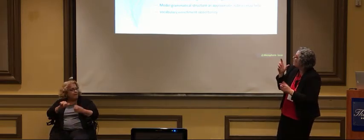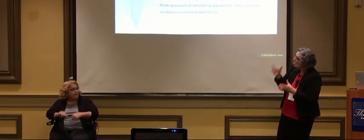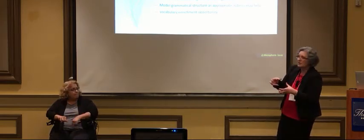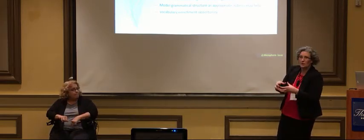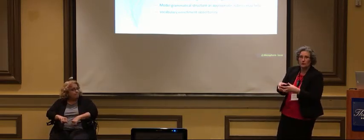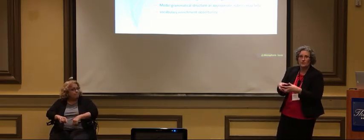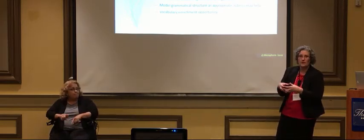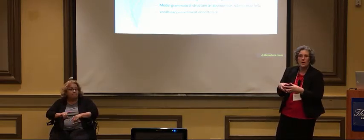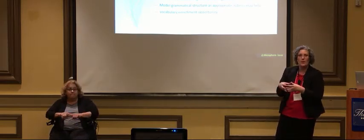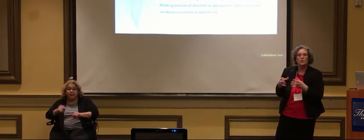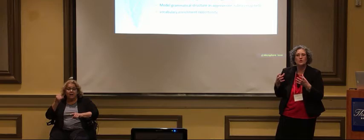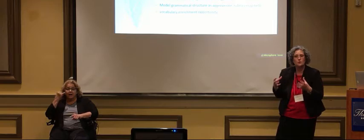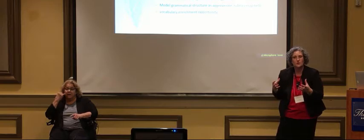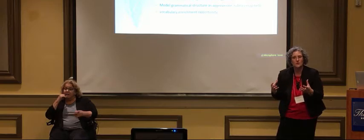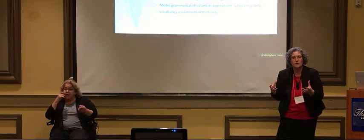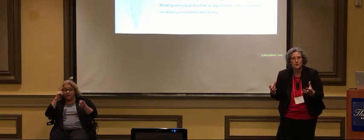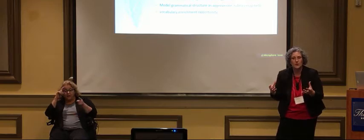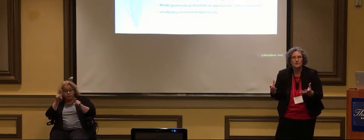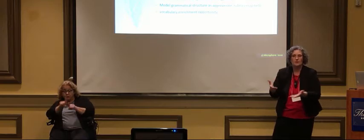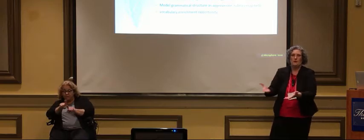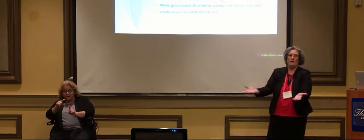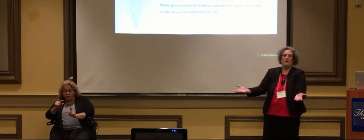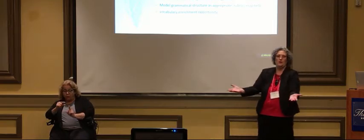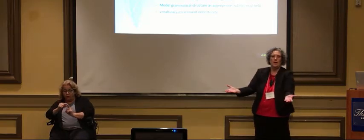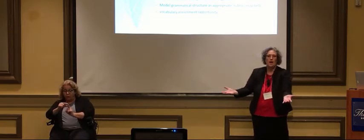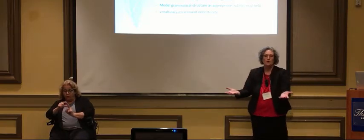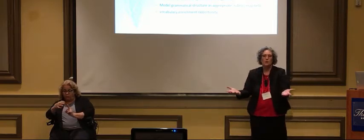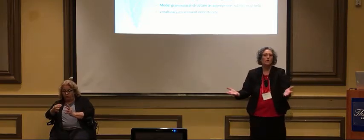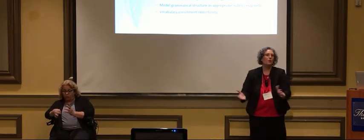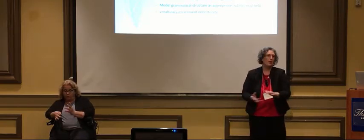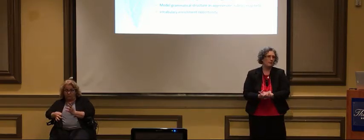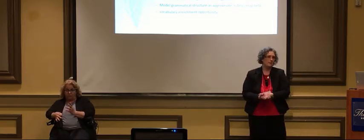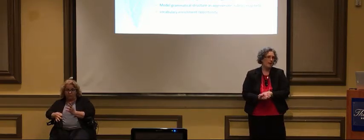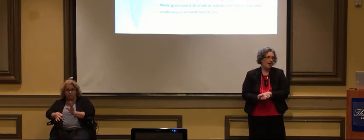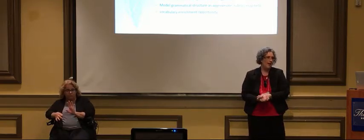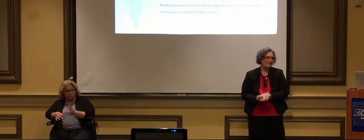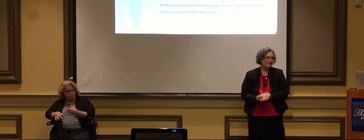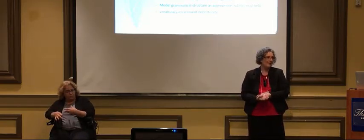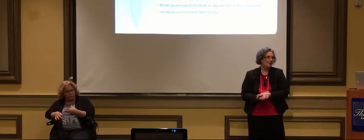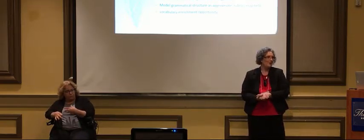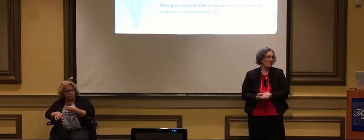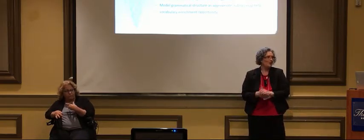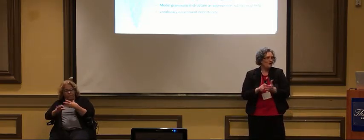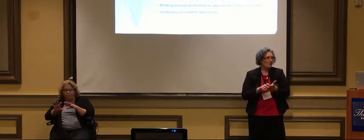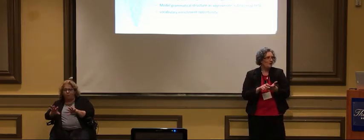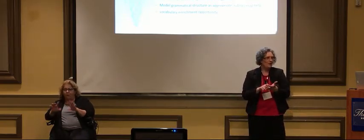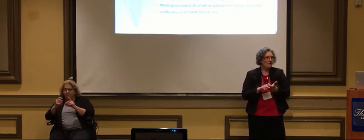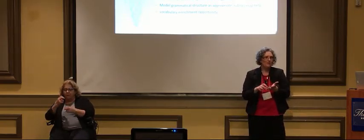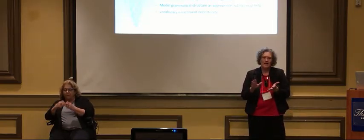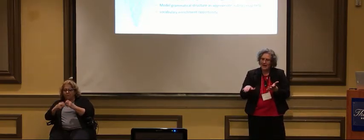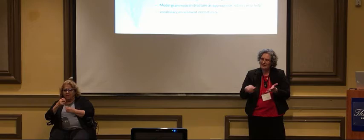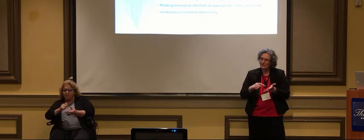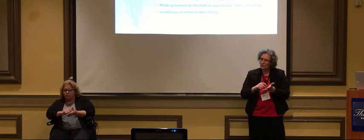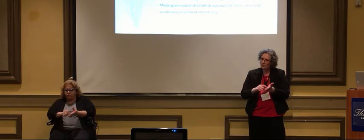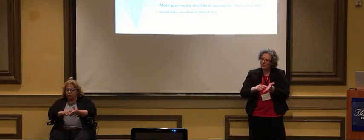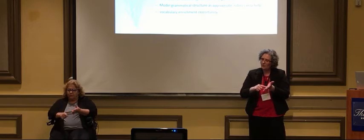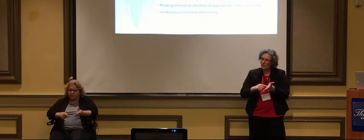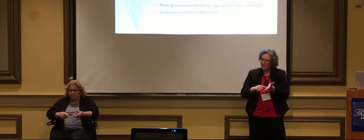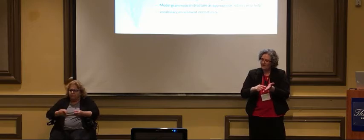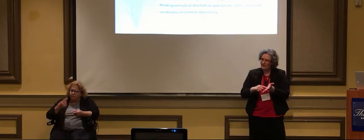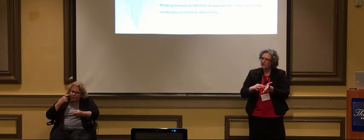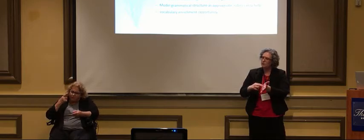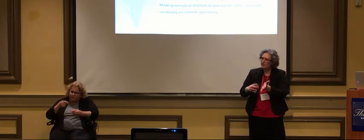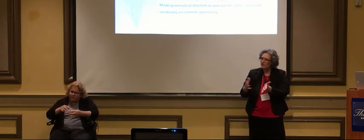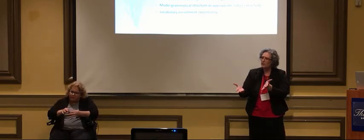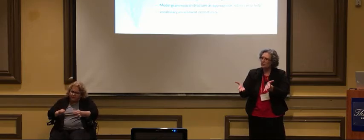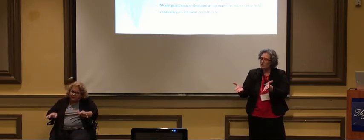But when they aren't in agreement about which words of choice, gosh, what a great problem to have. you know, you've written and you're like, what do you think